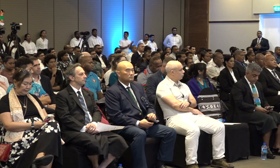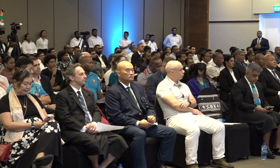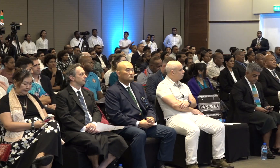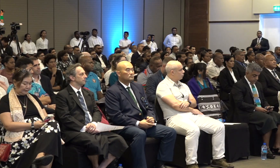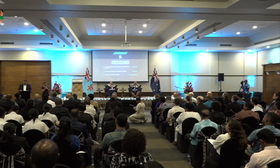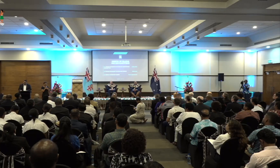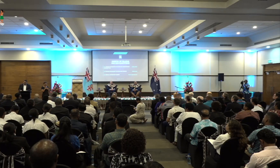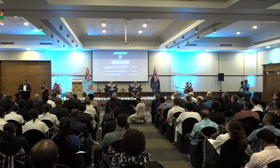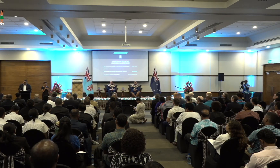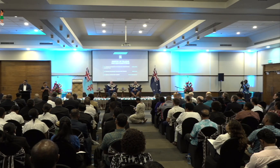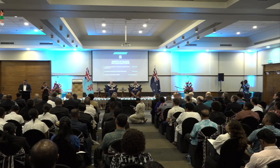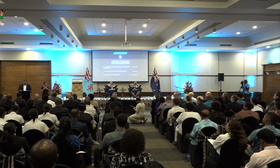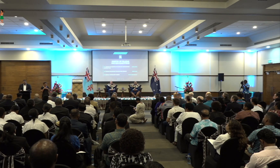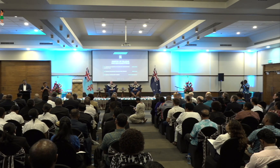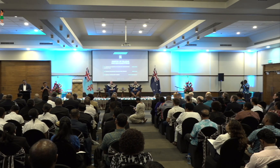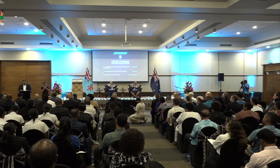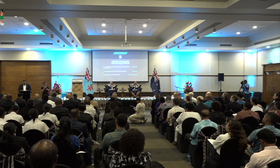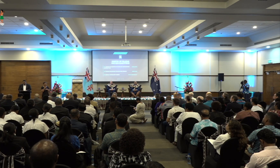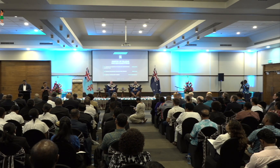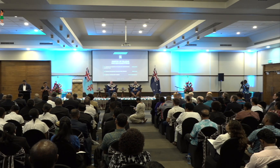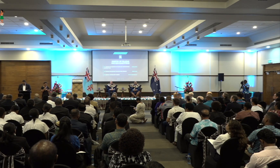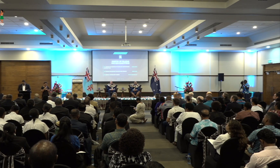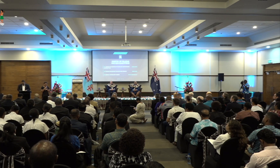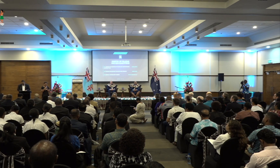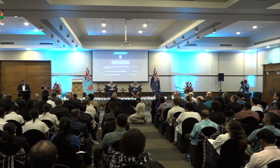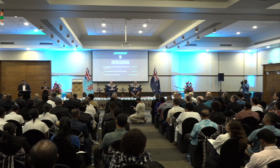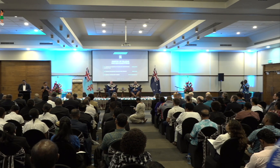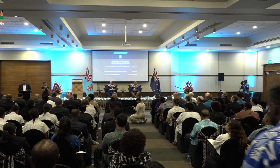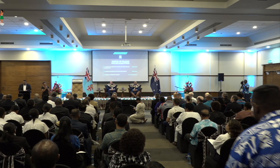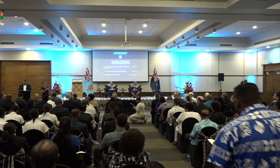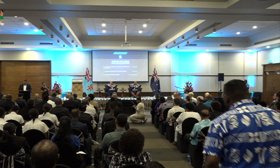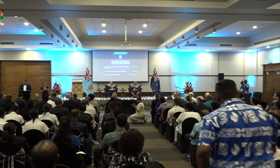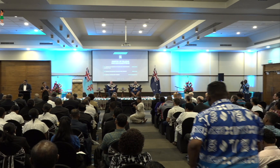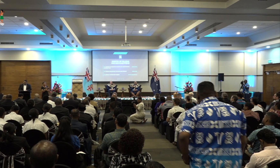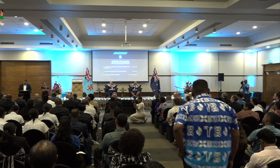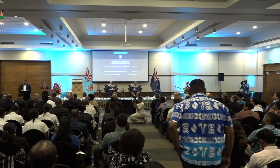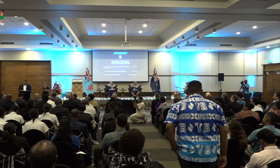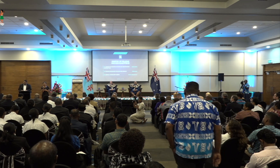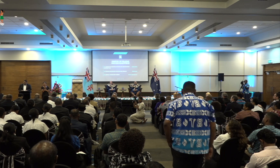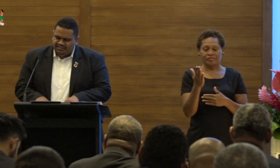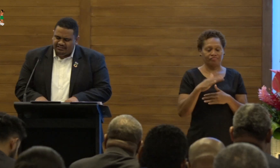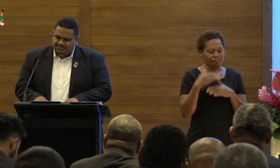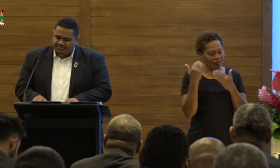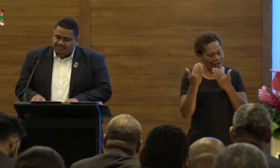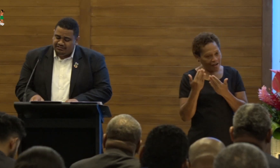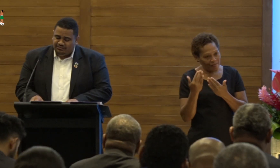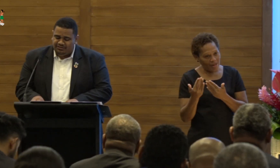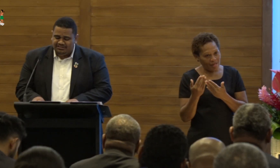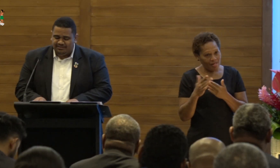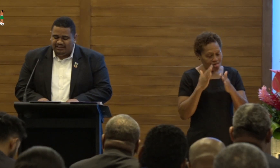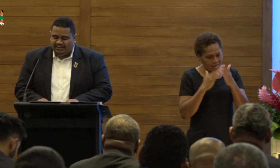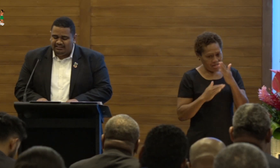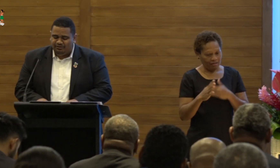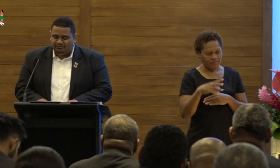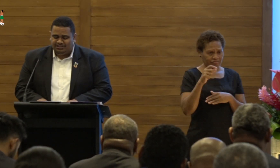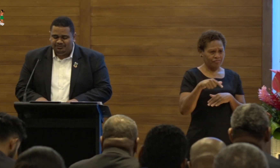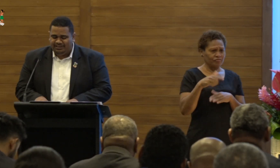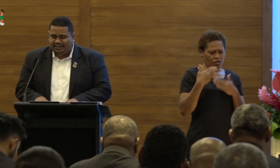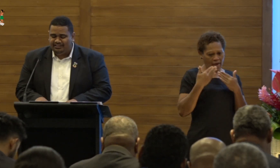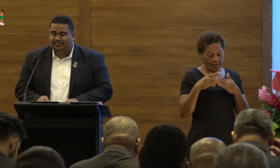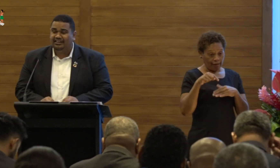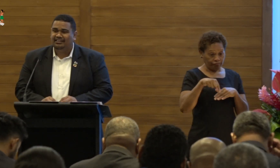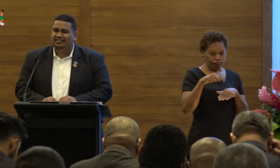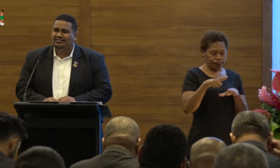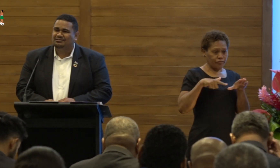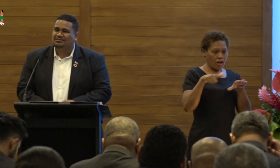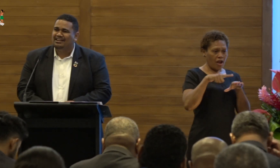media. Nisambula Benaka, and a very good morning to you all. Let me begin by humbly acknowledging the traditional owners of the land upon which we